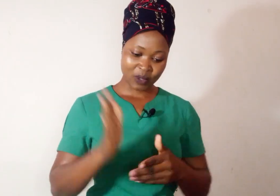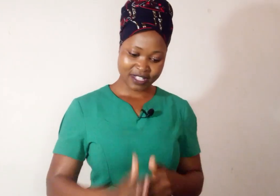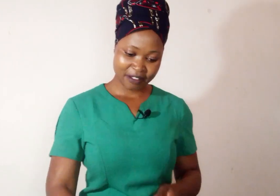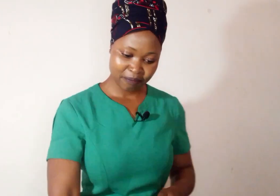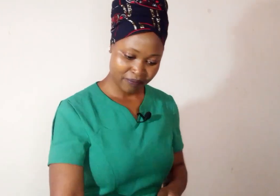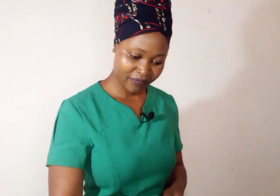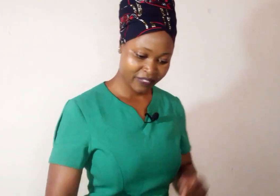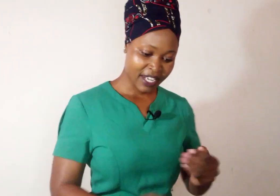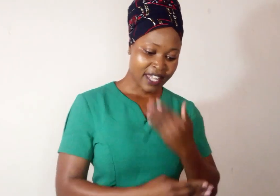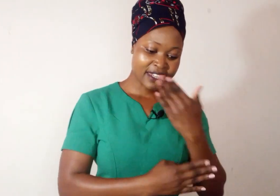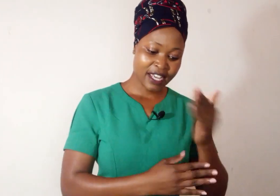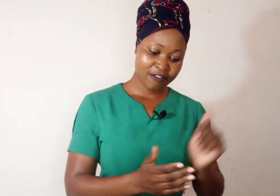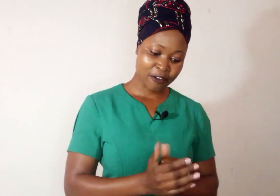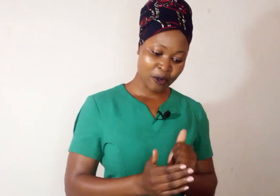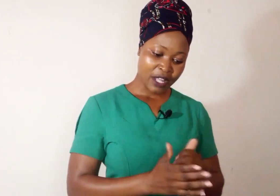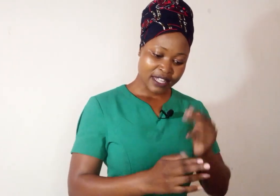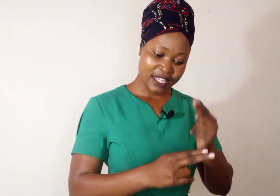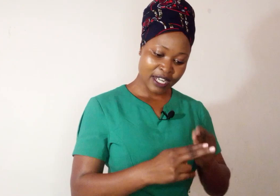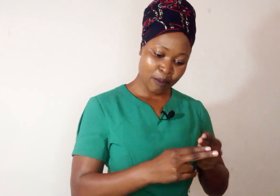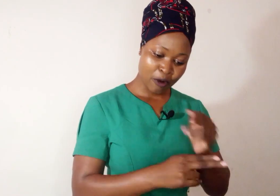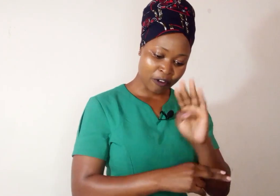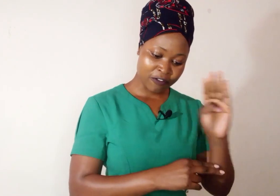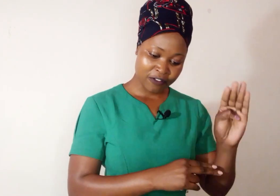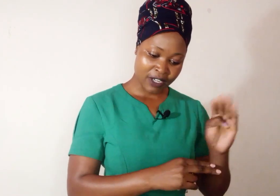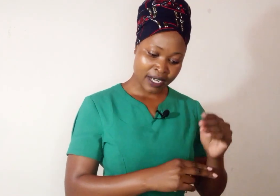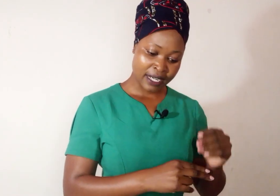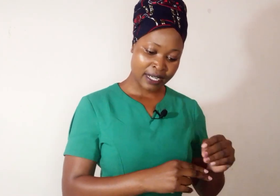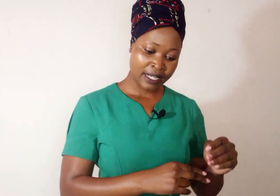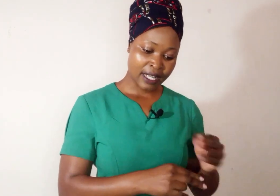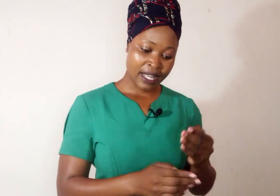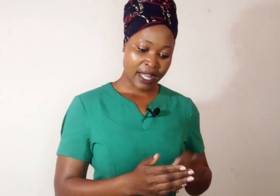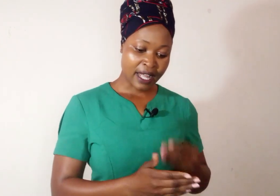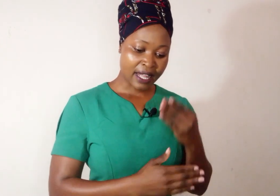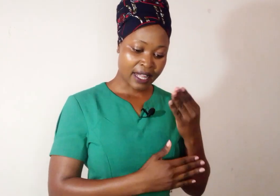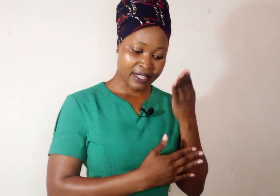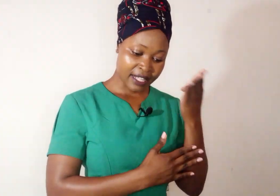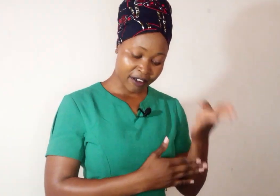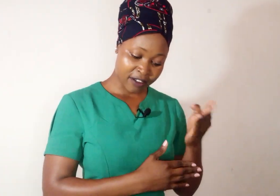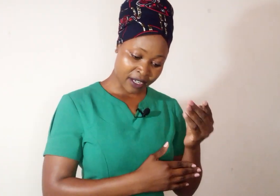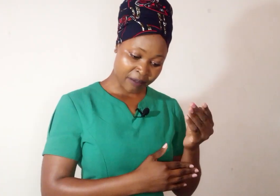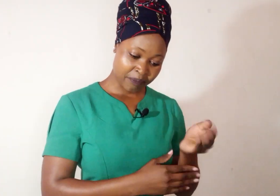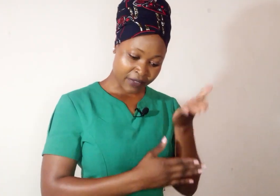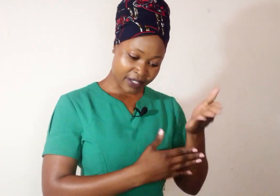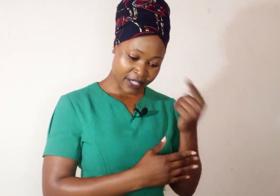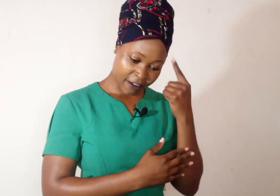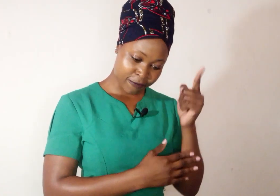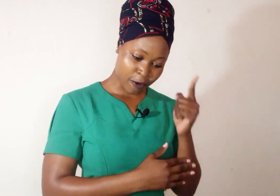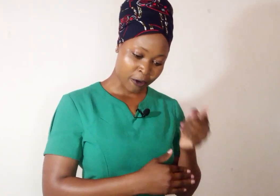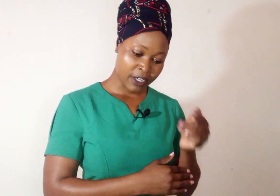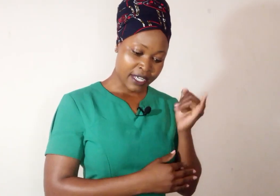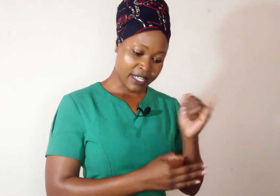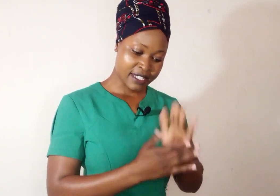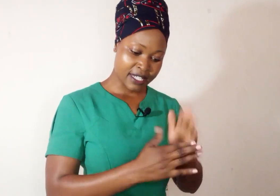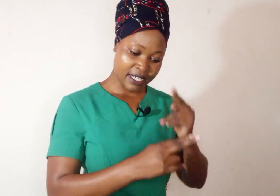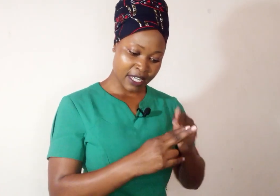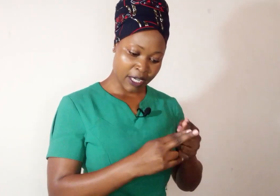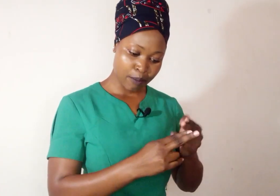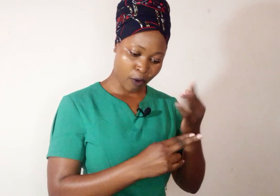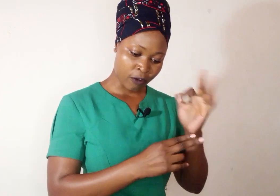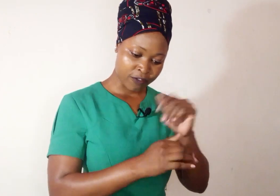what? Therefore, the name of there, therefore is the name of